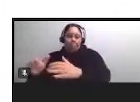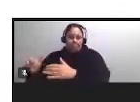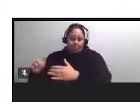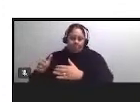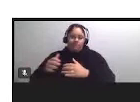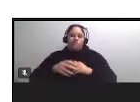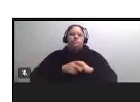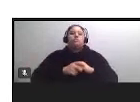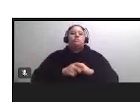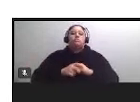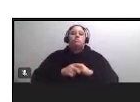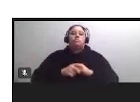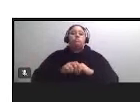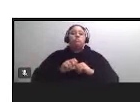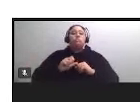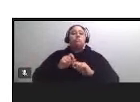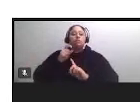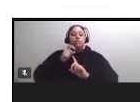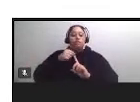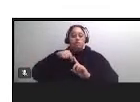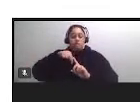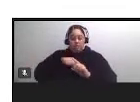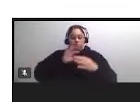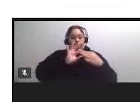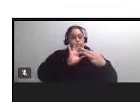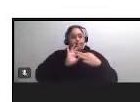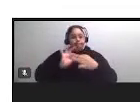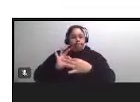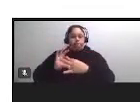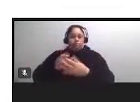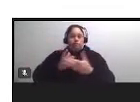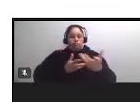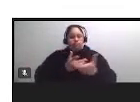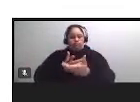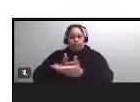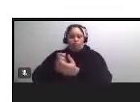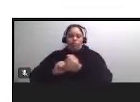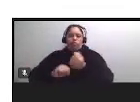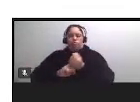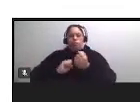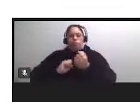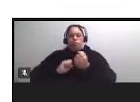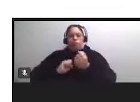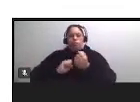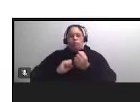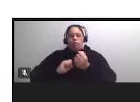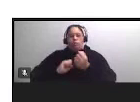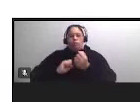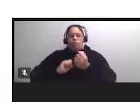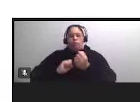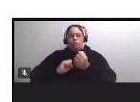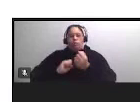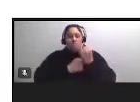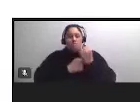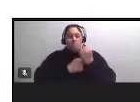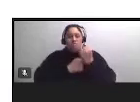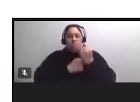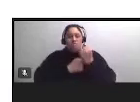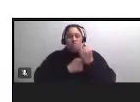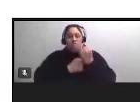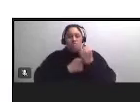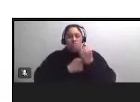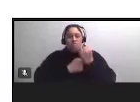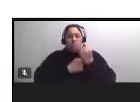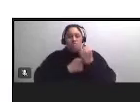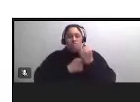then liaises with these support staff in these offices by getting them to